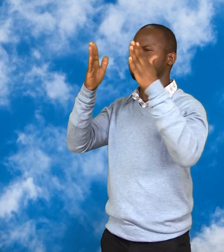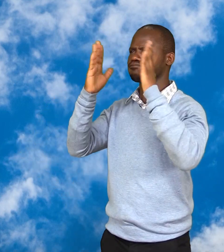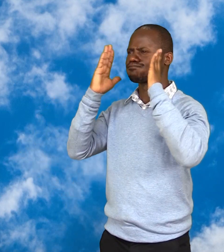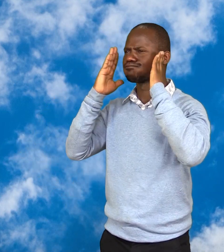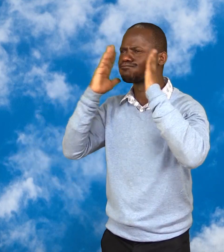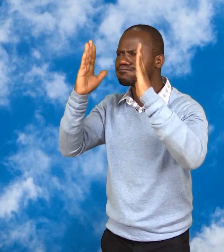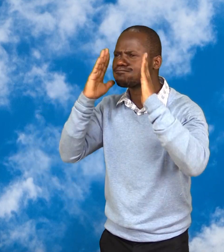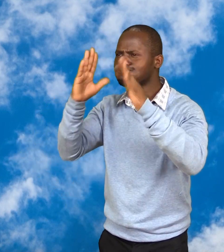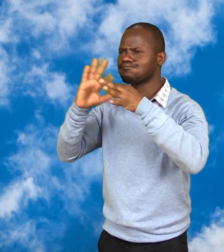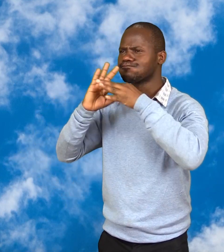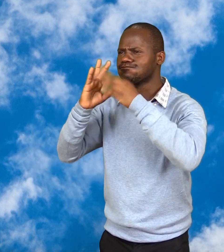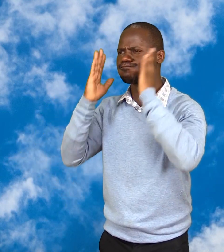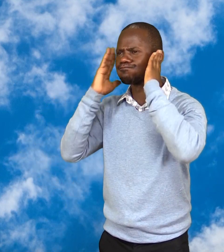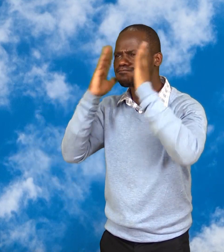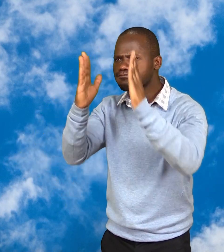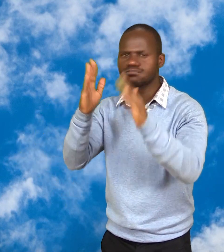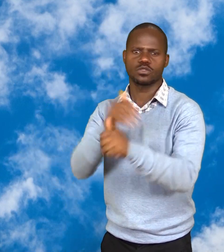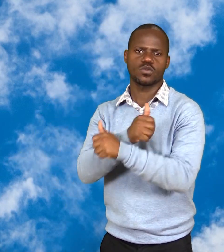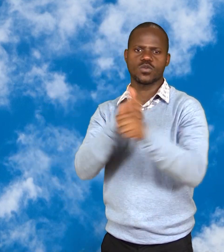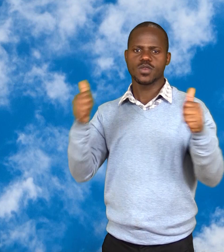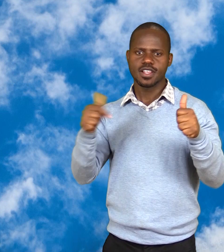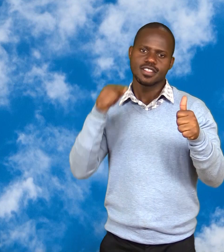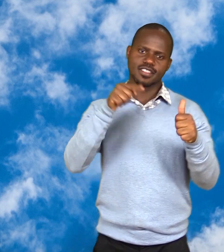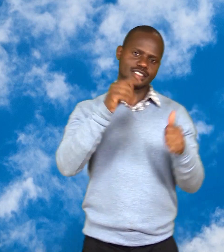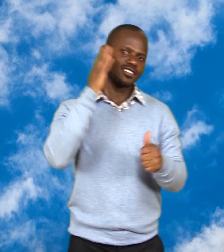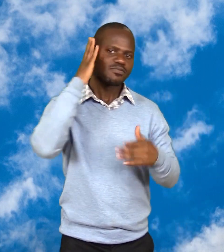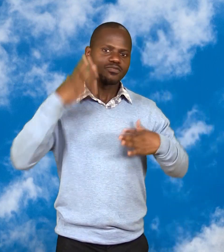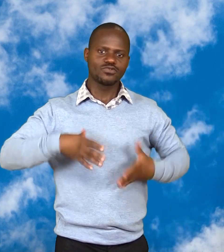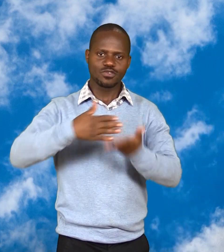their attention is being sought, and they'll be able to focus to that person.